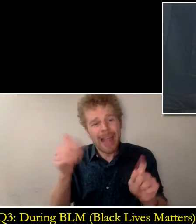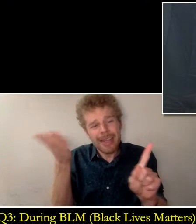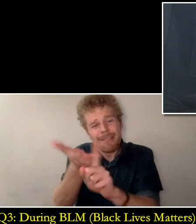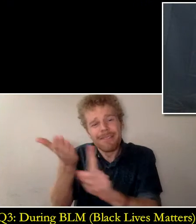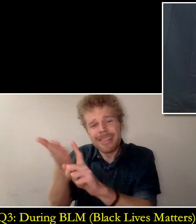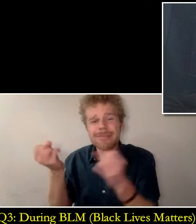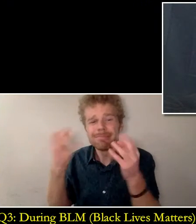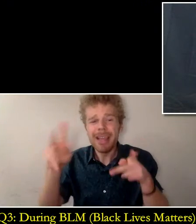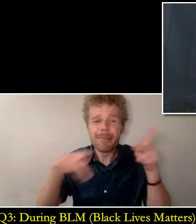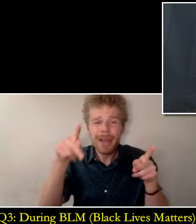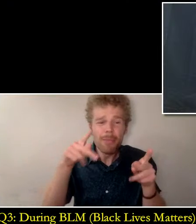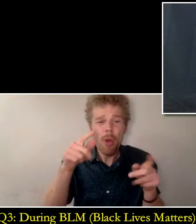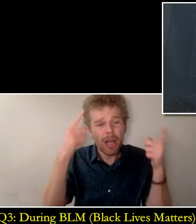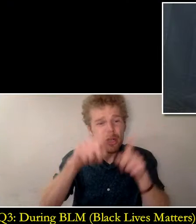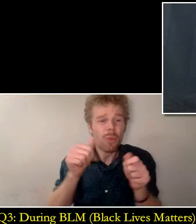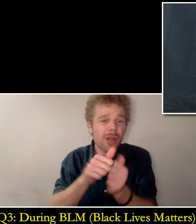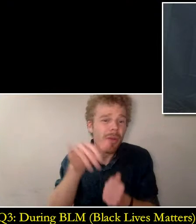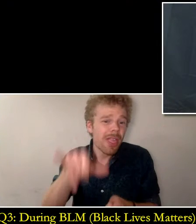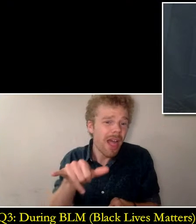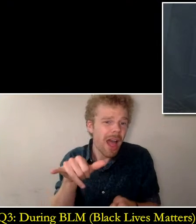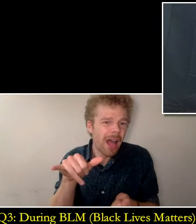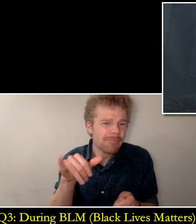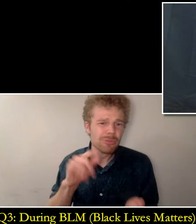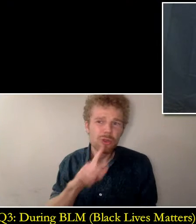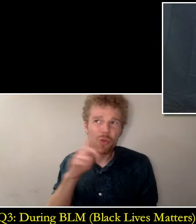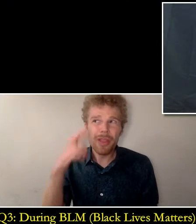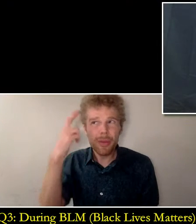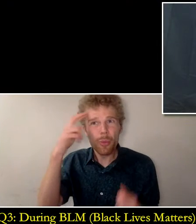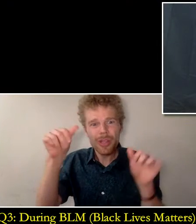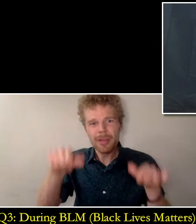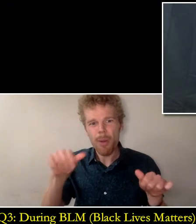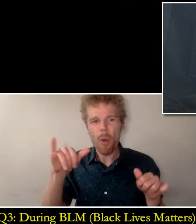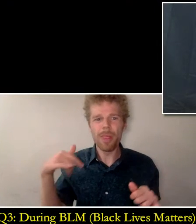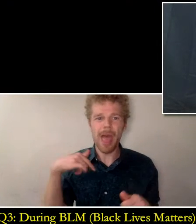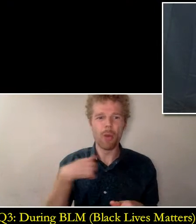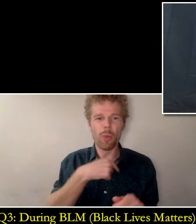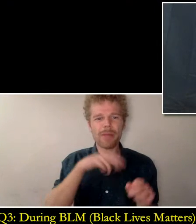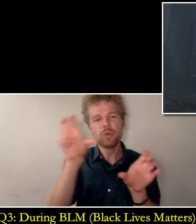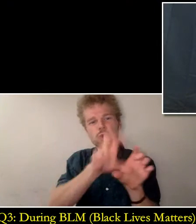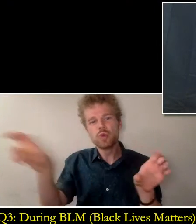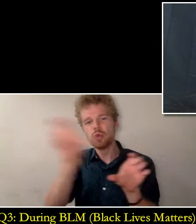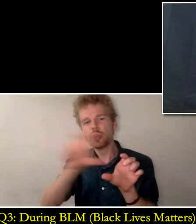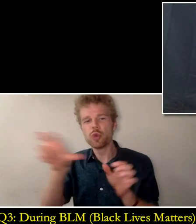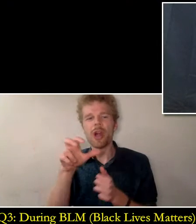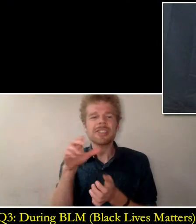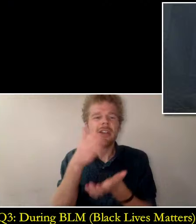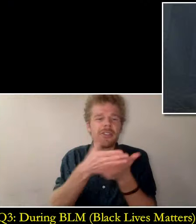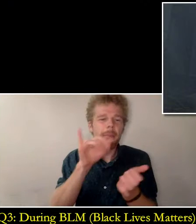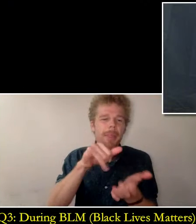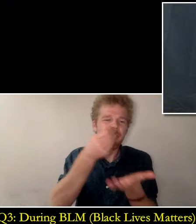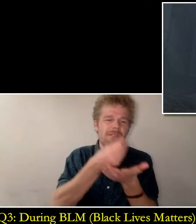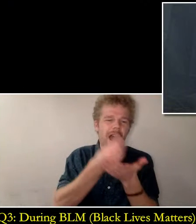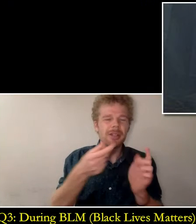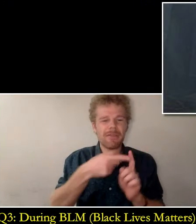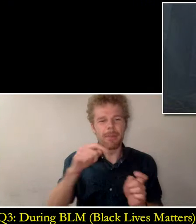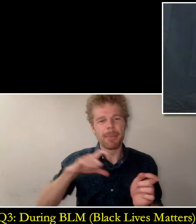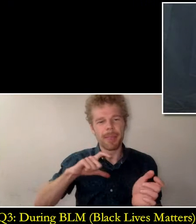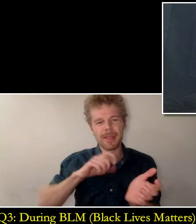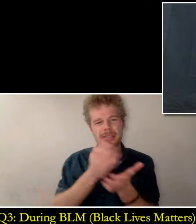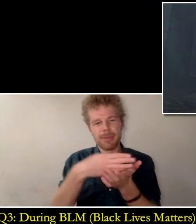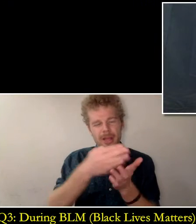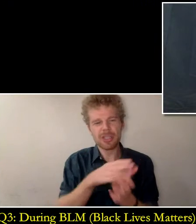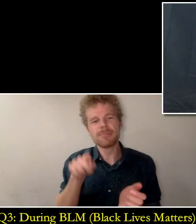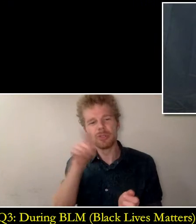defunding, but reducing the budget. And so we've been working with people to try to convince people as much as